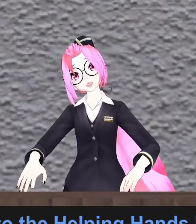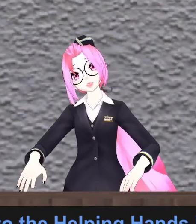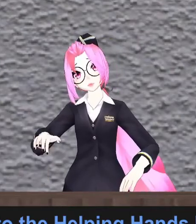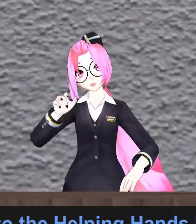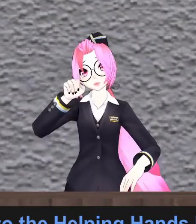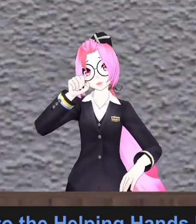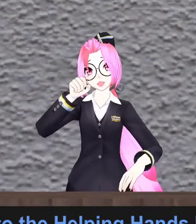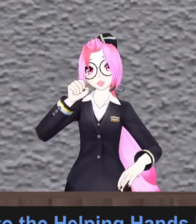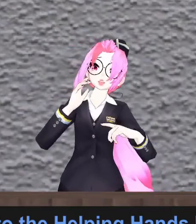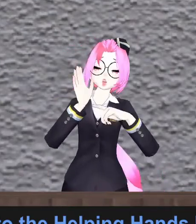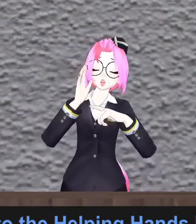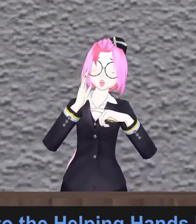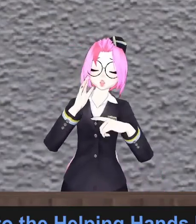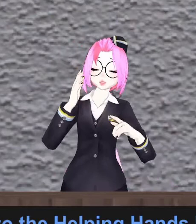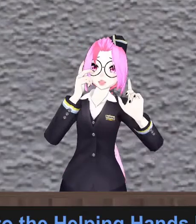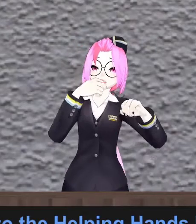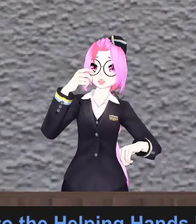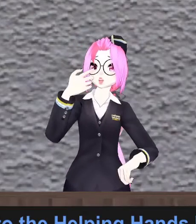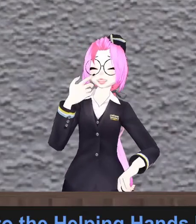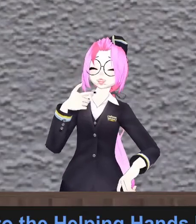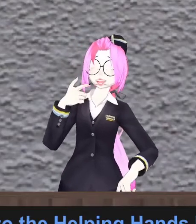Yeah. I'm about to get to examples. You're beating me to it.